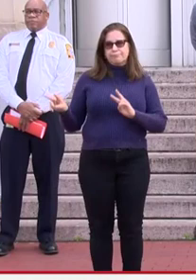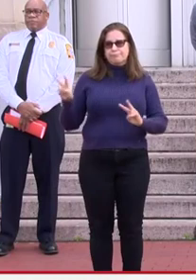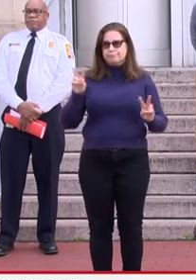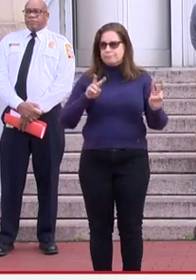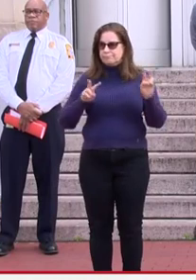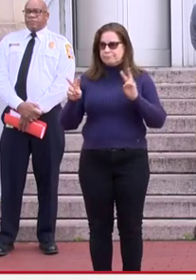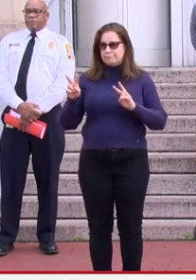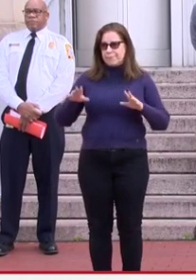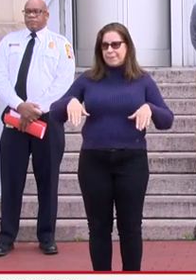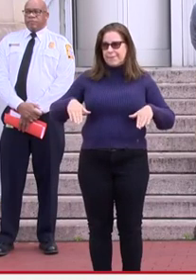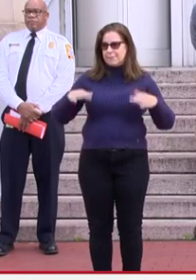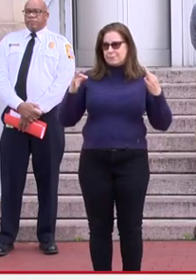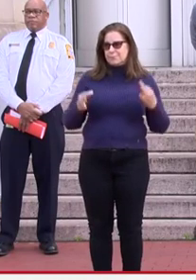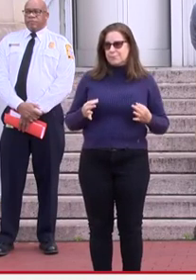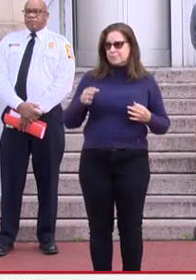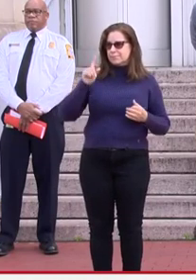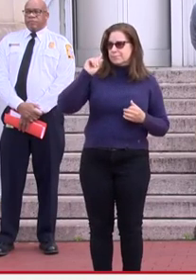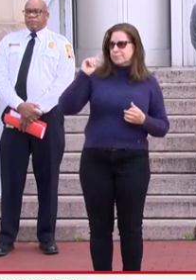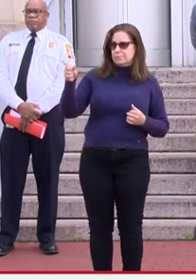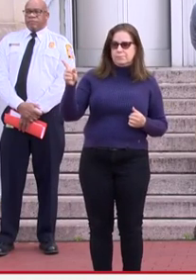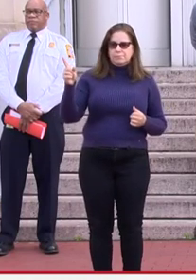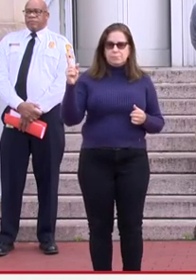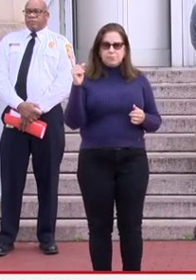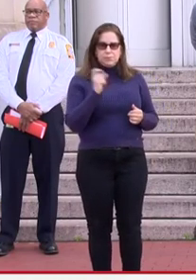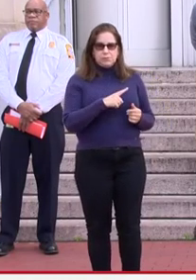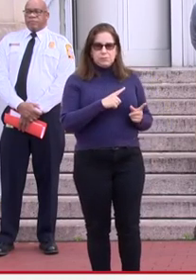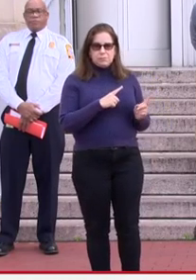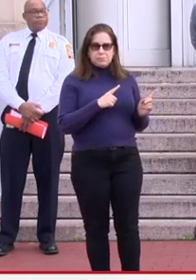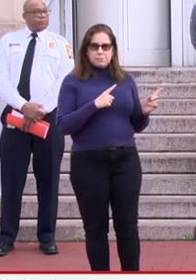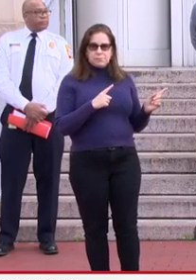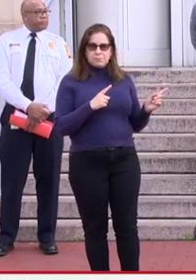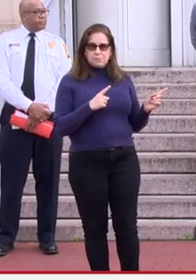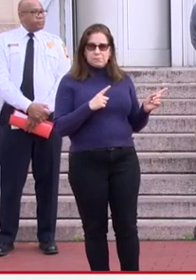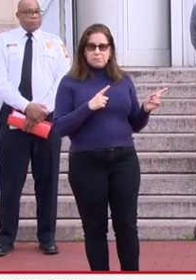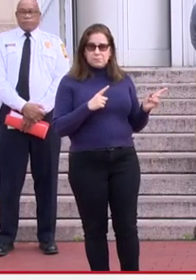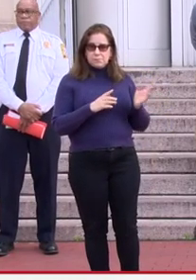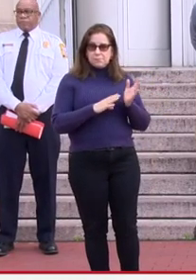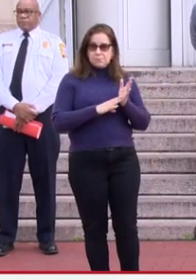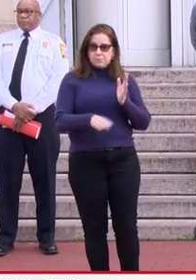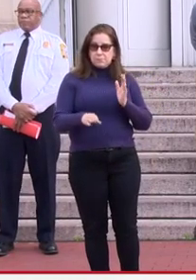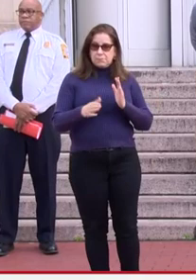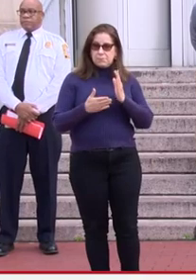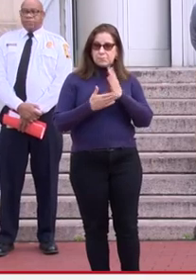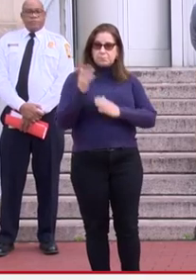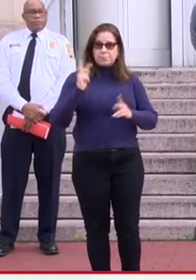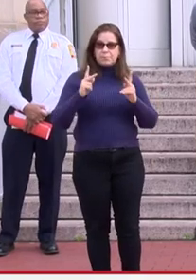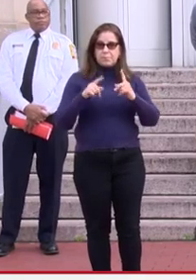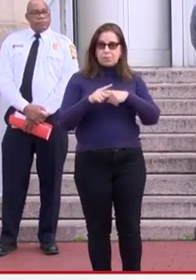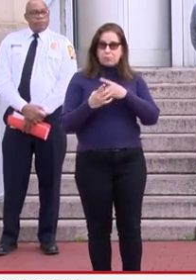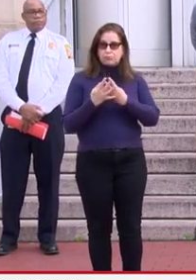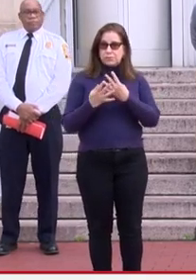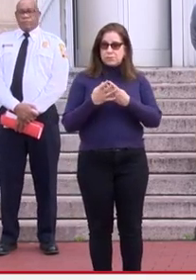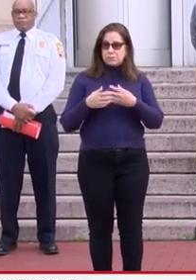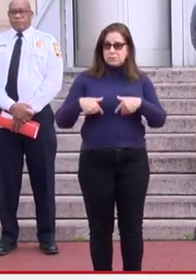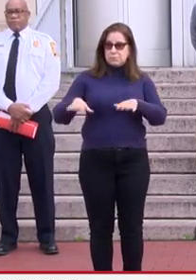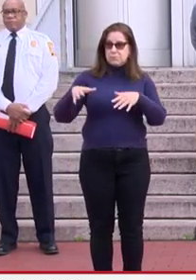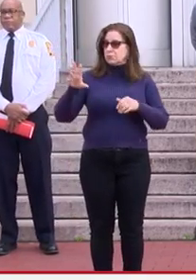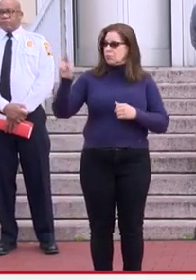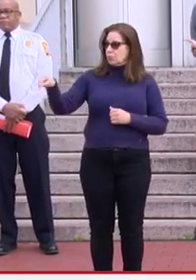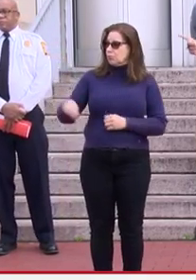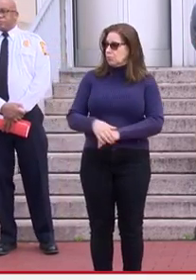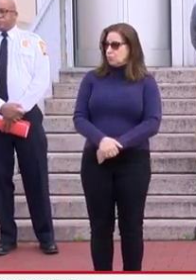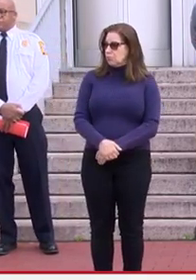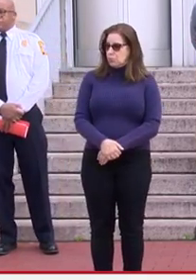far as releasing certain populations of inmates from the jail? No. Not at all? I answered